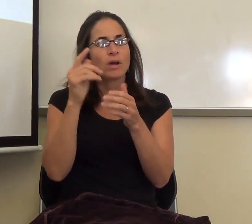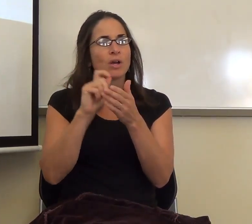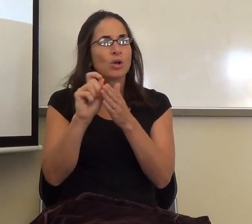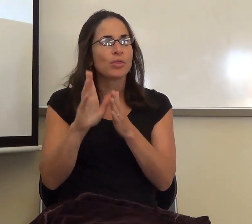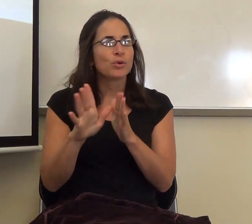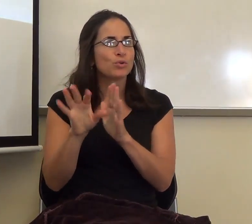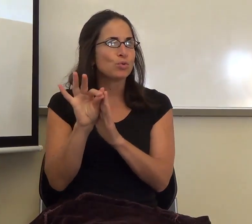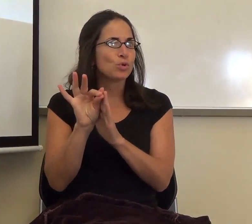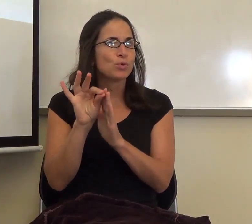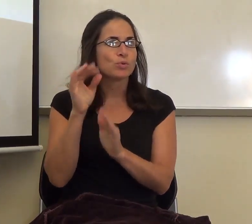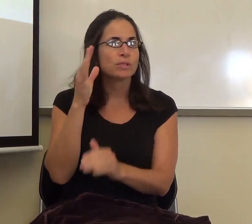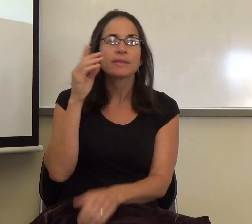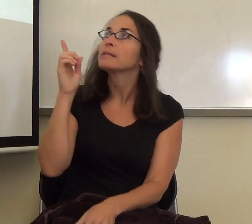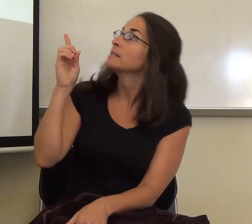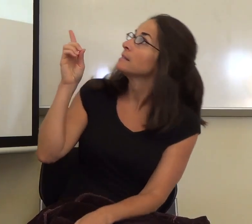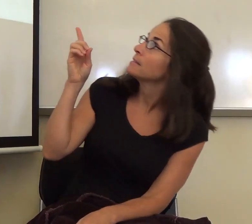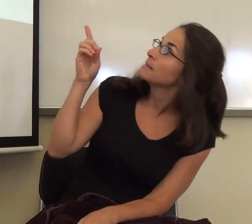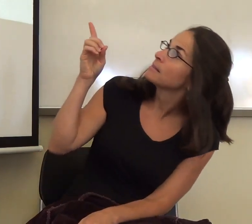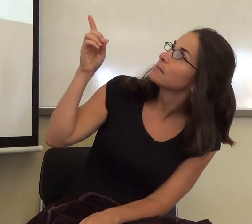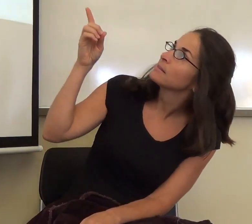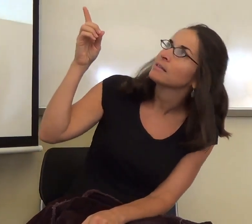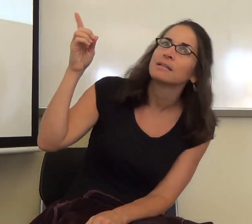What about this? What does that mean?